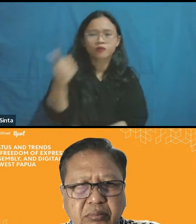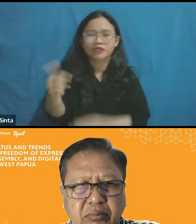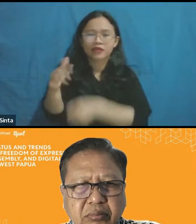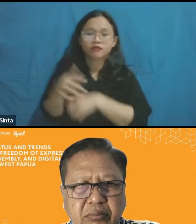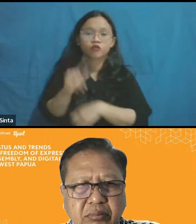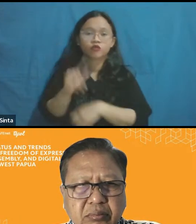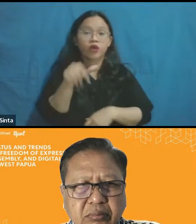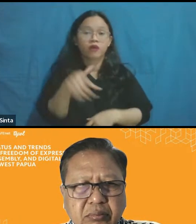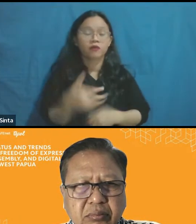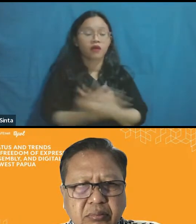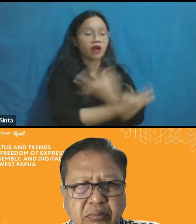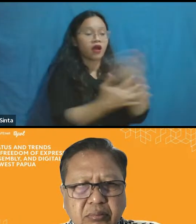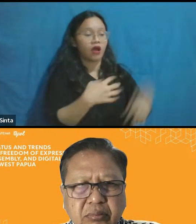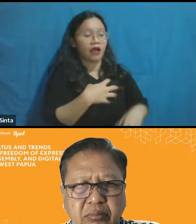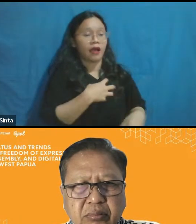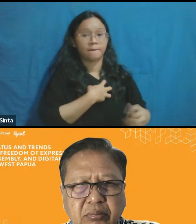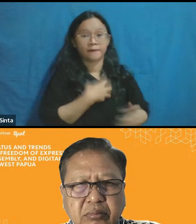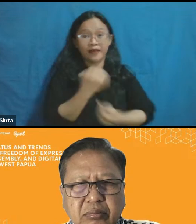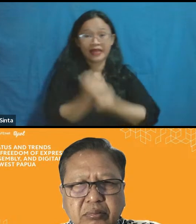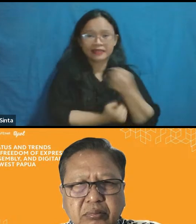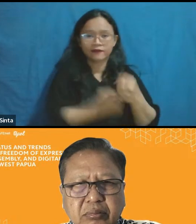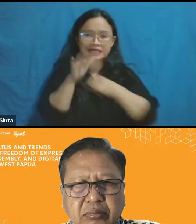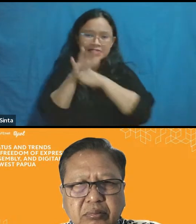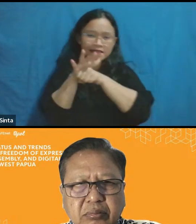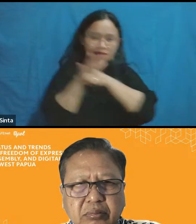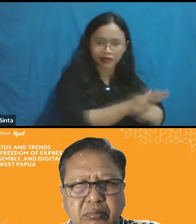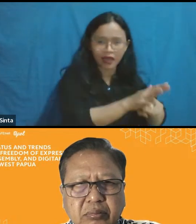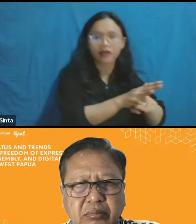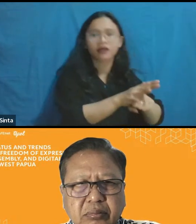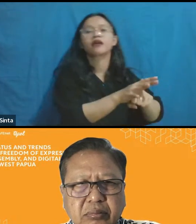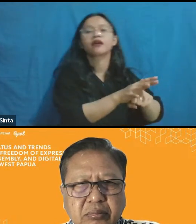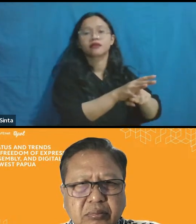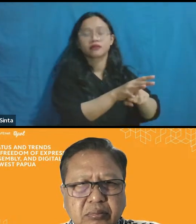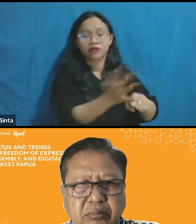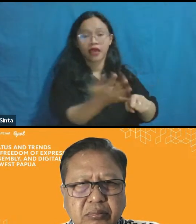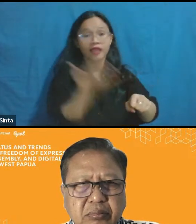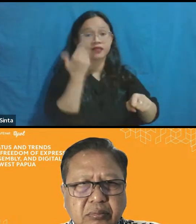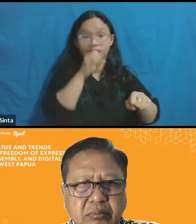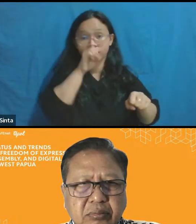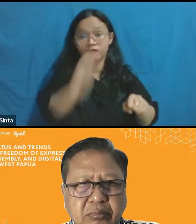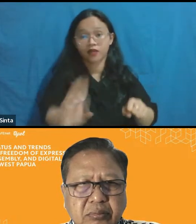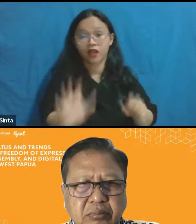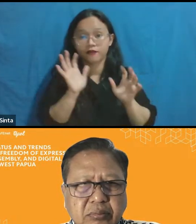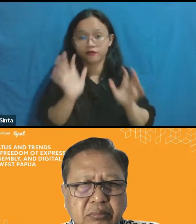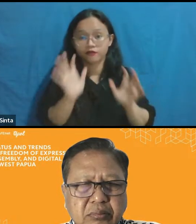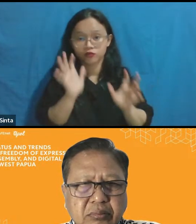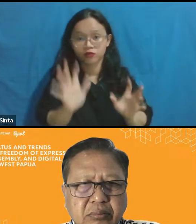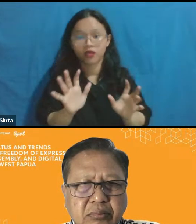um, like I said earlier, there are keywords that's been,